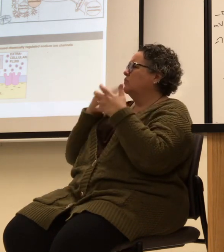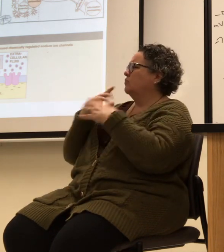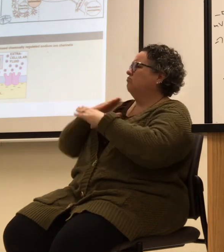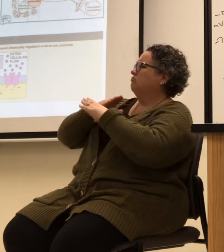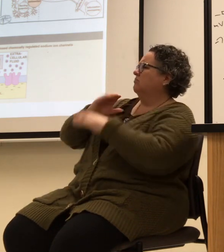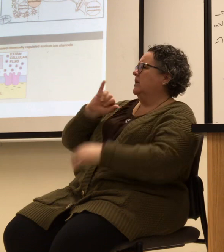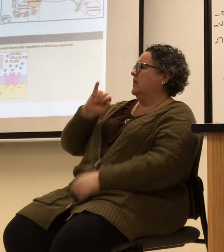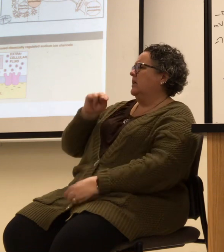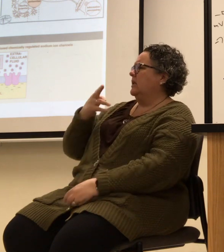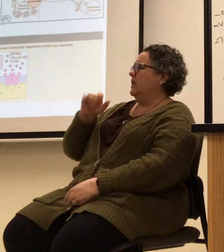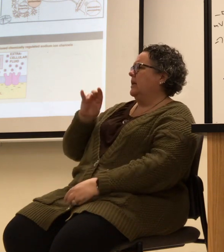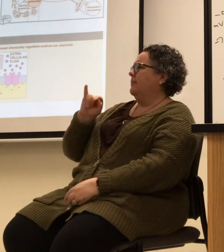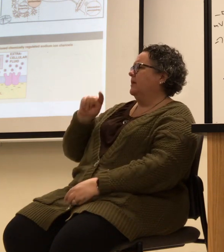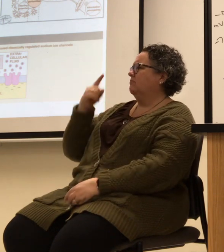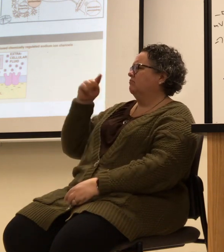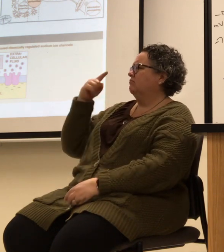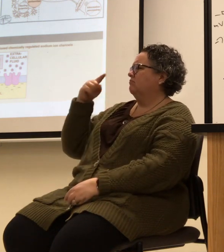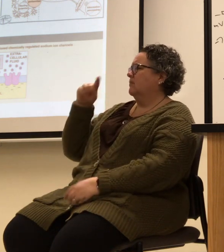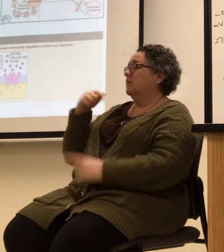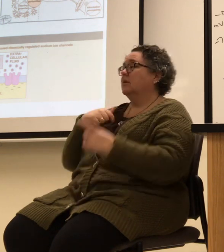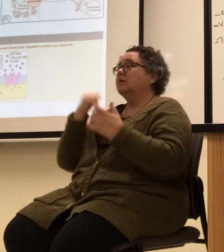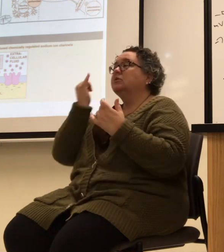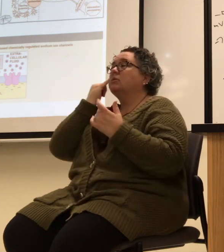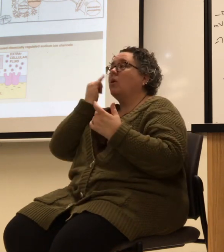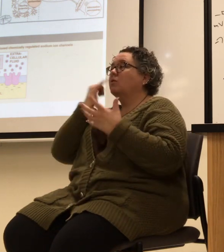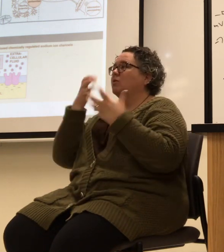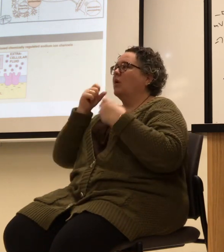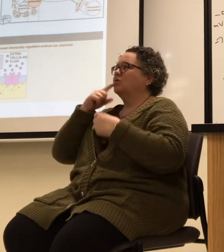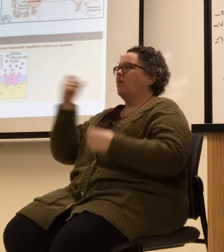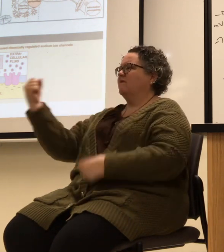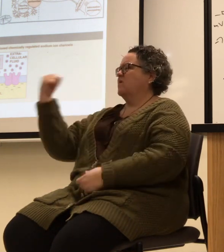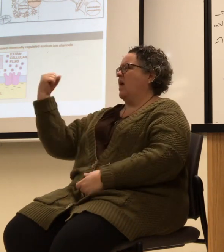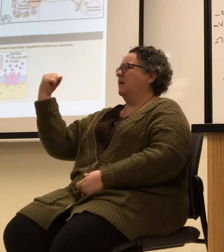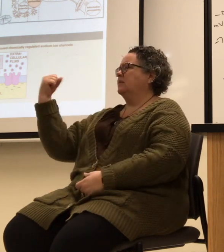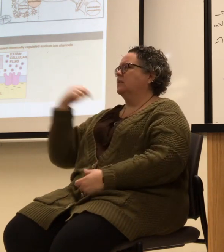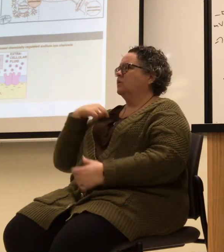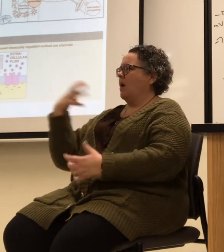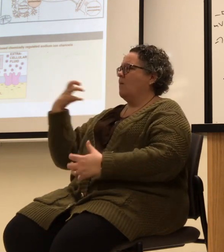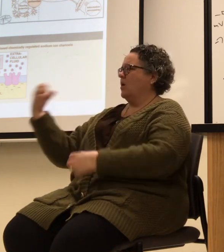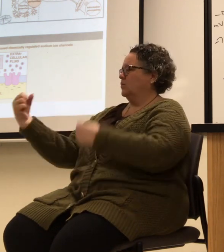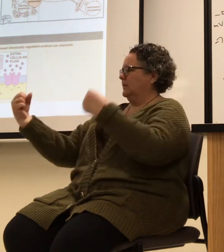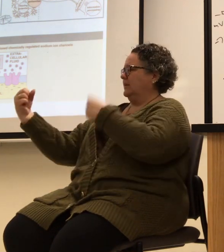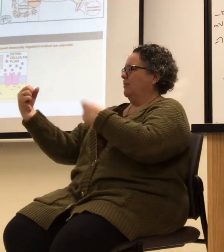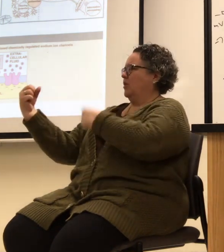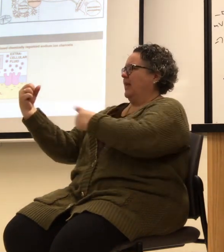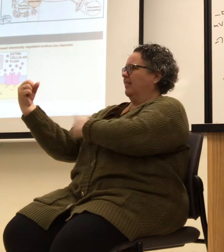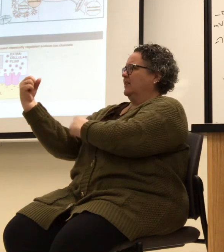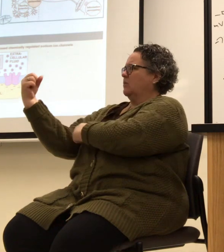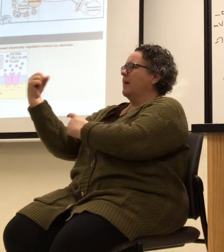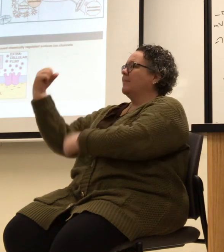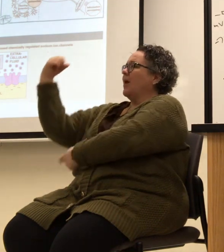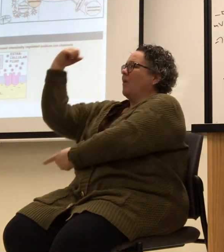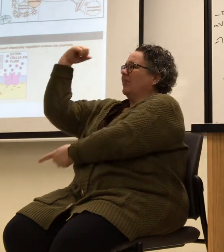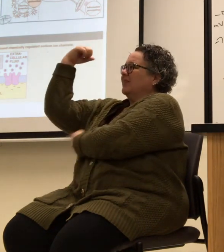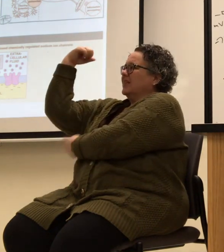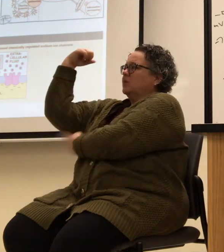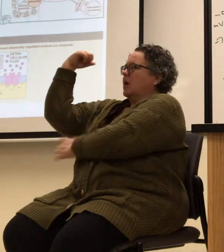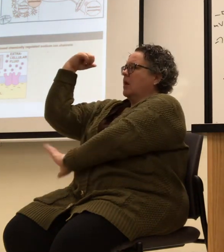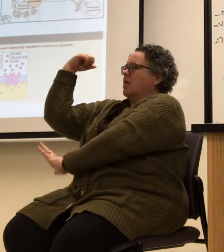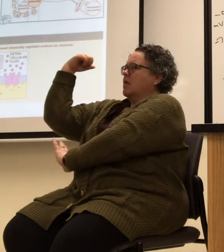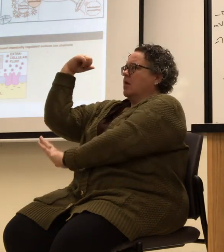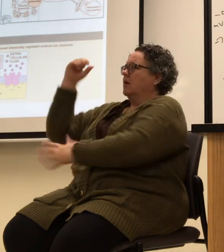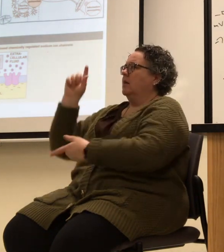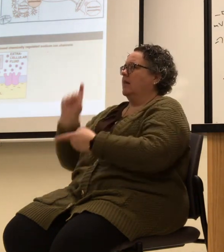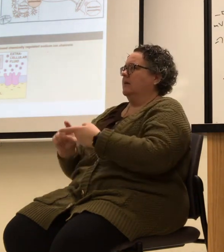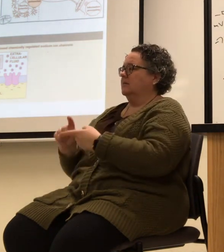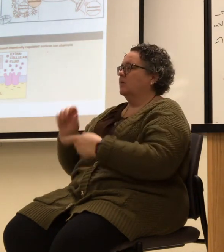Let's say you want to flex. So I want to stimulate this muscle, but I want to inhibit my triceps. So you have